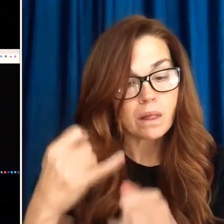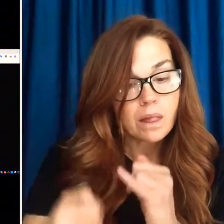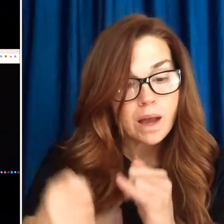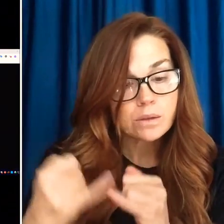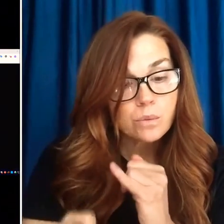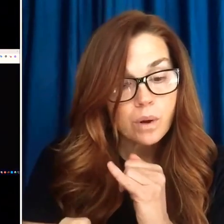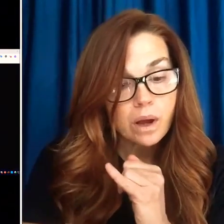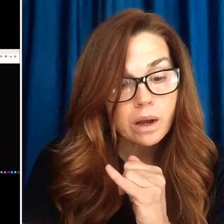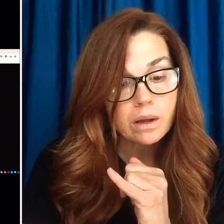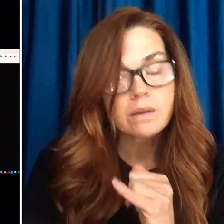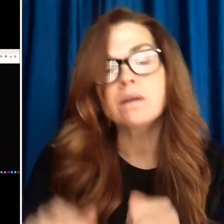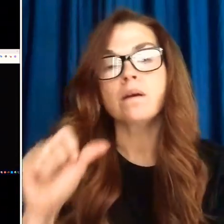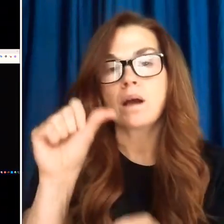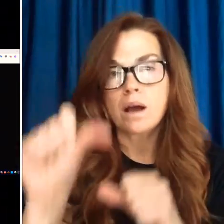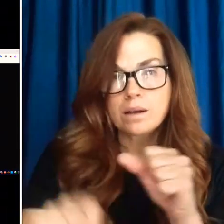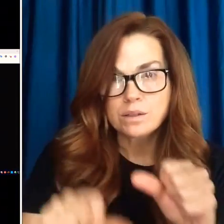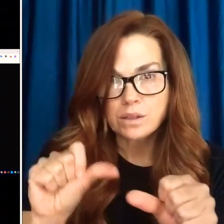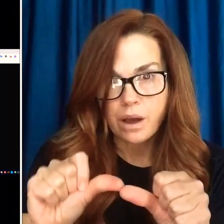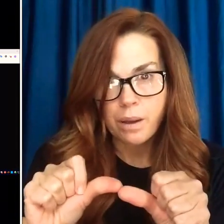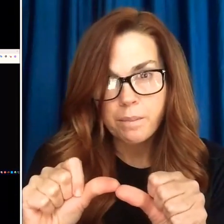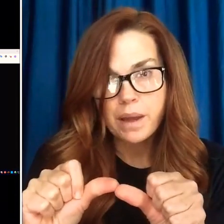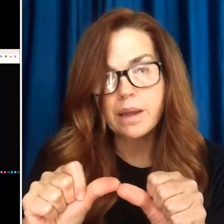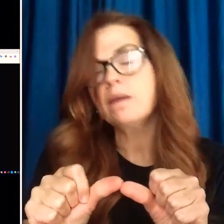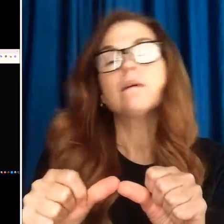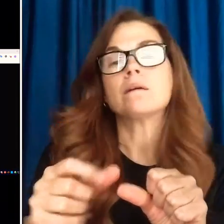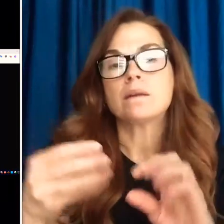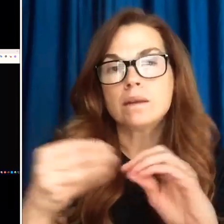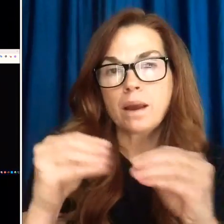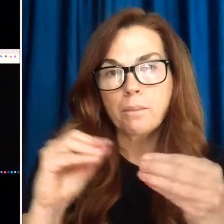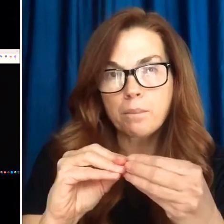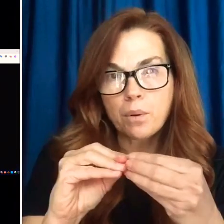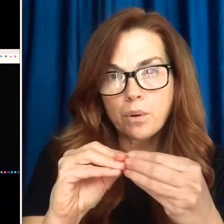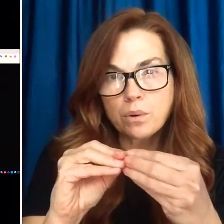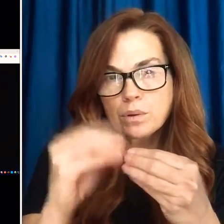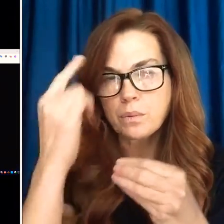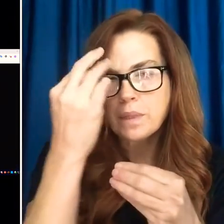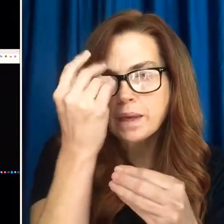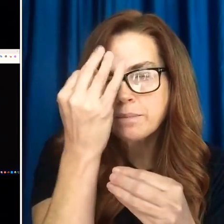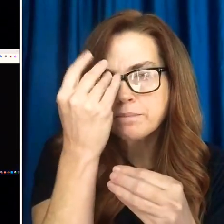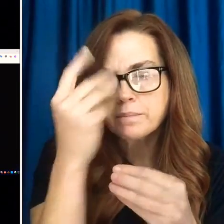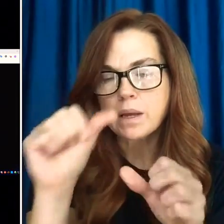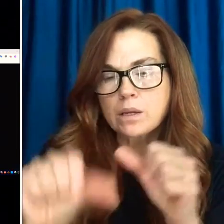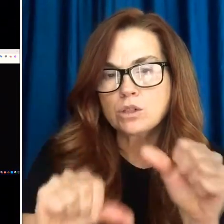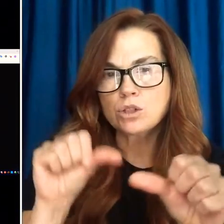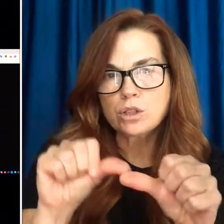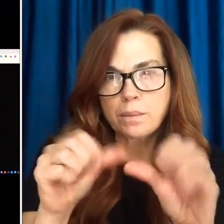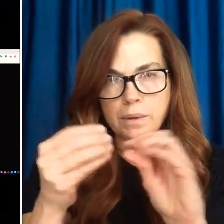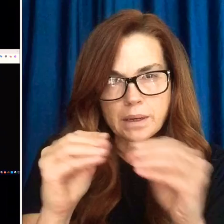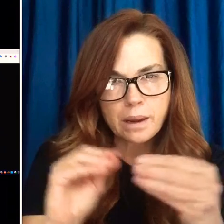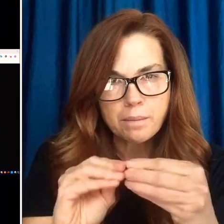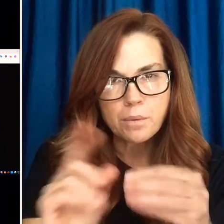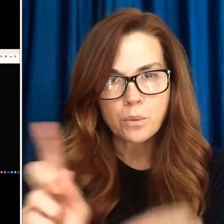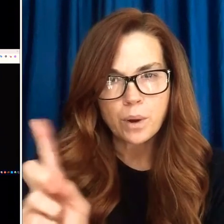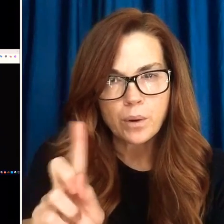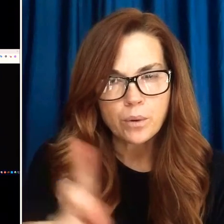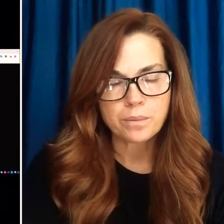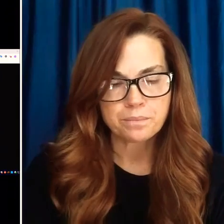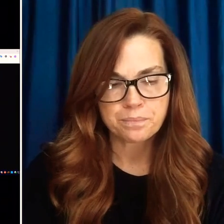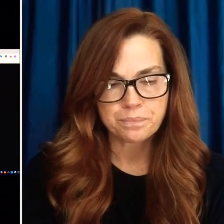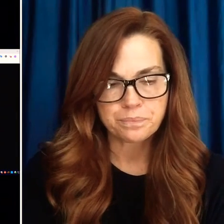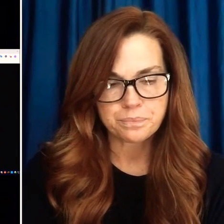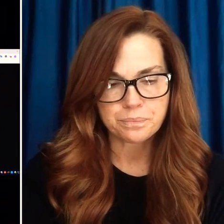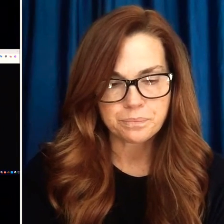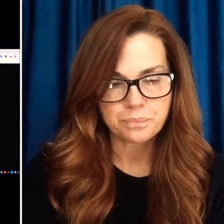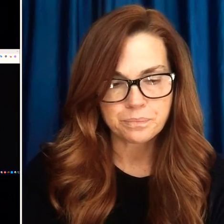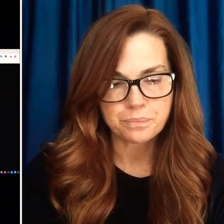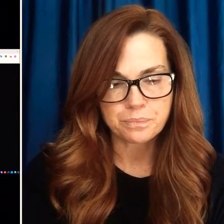is the atomic number. So go ahead and think of where the atomic number would be.